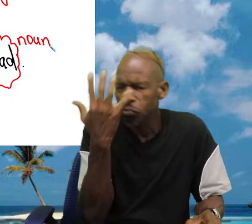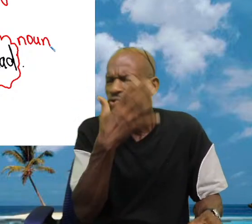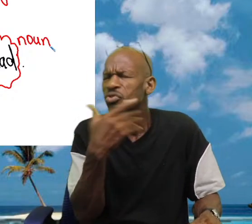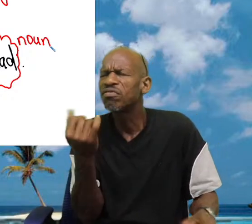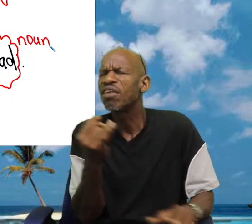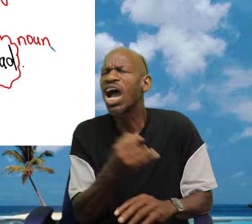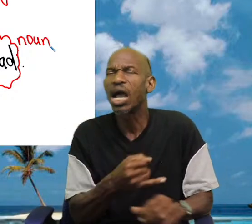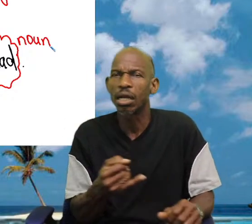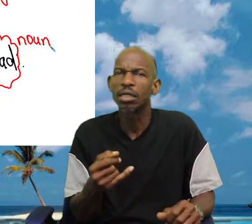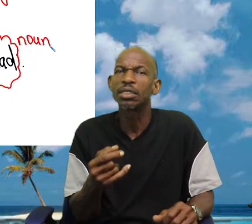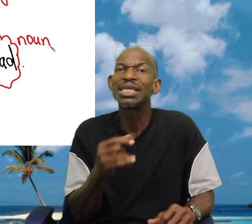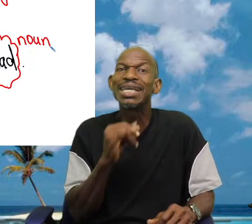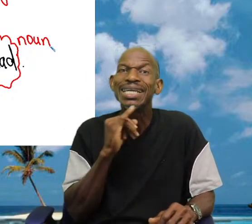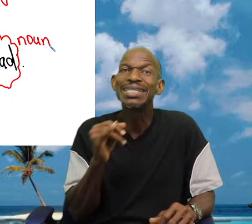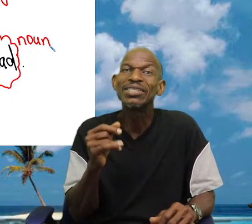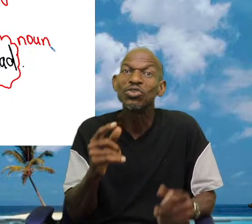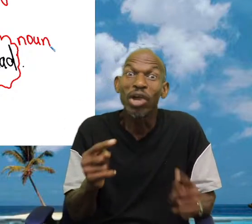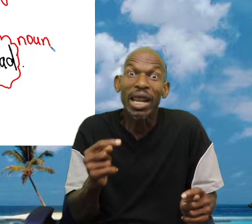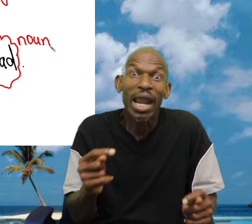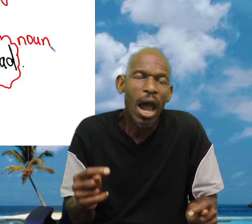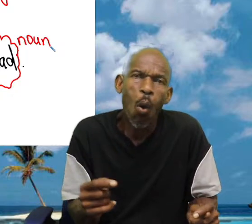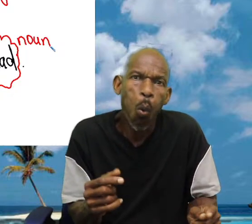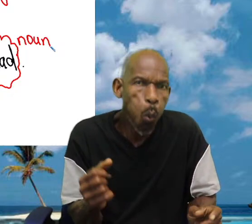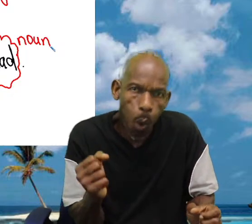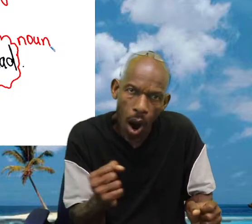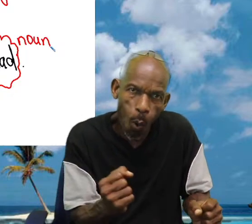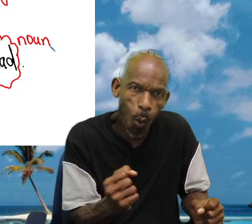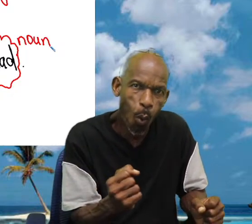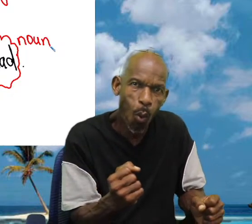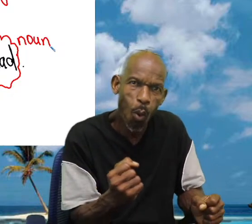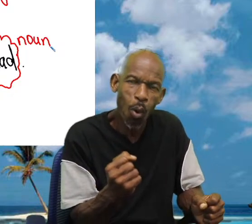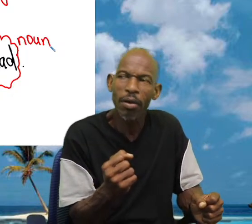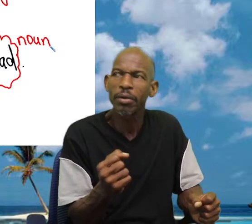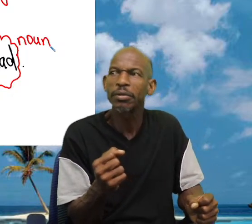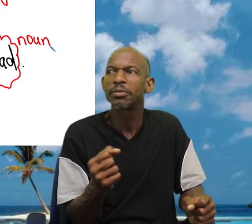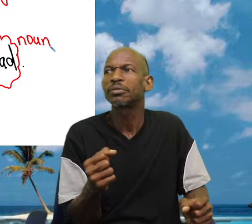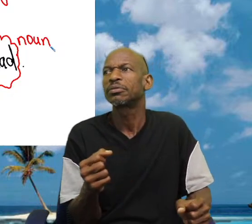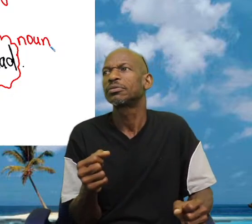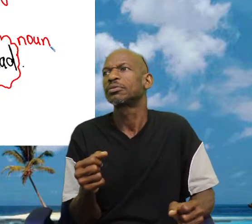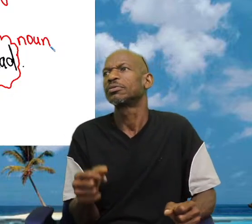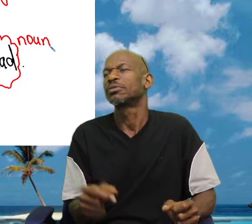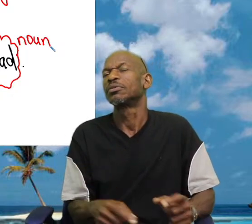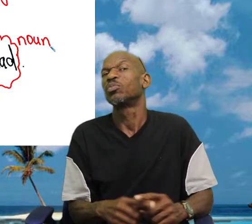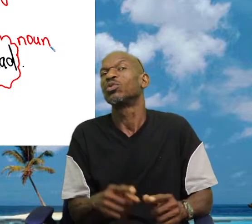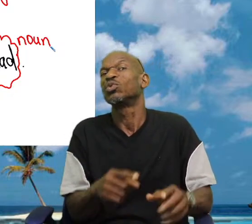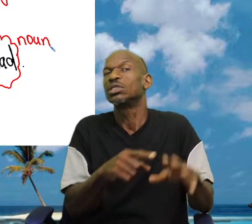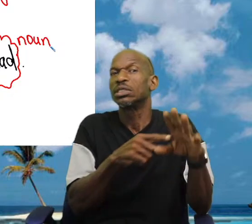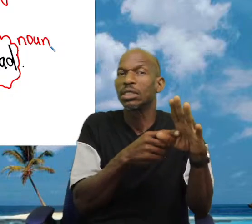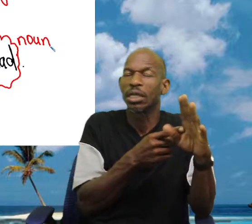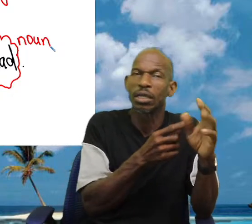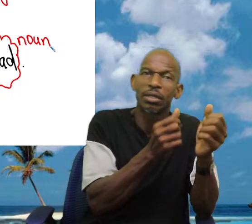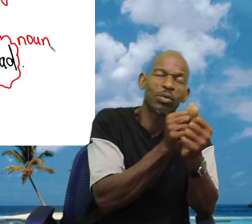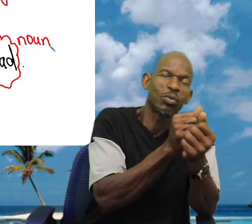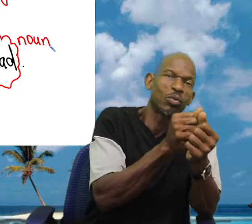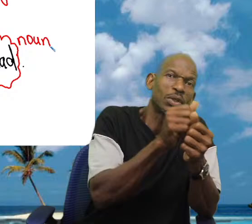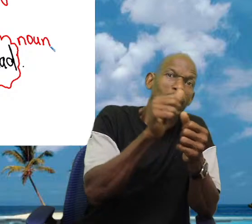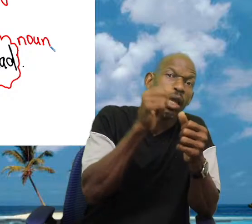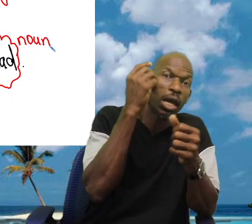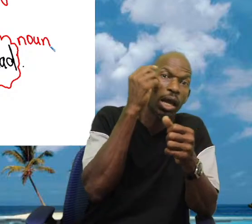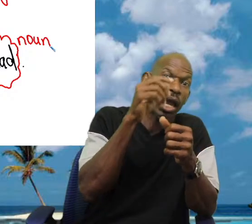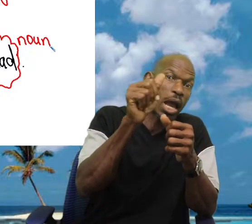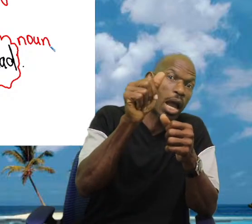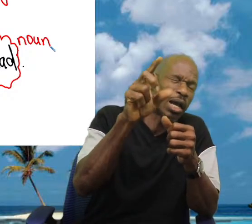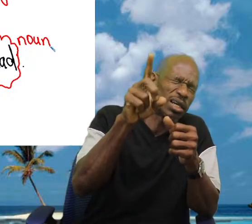But look at the beginning of my sentence. I use the adjective comes before the noun. So I